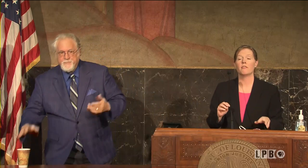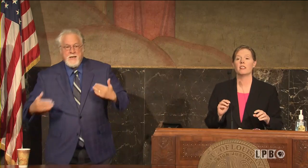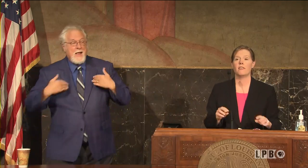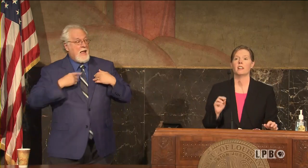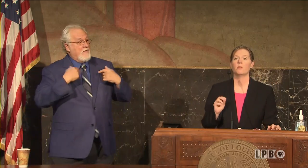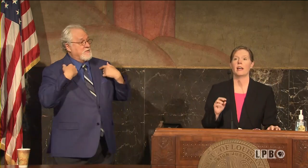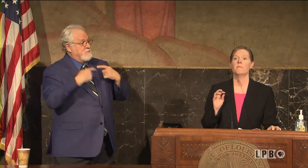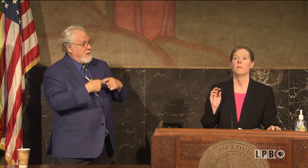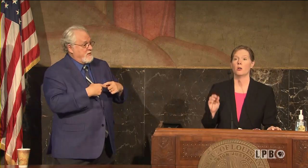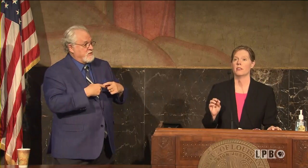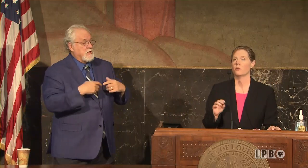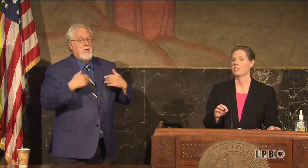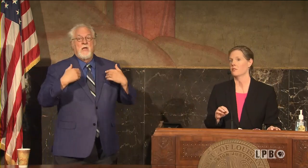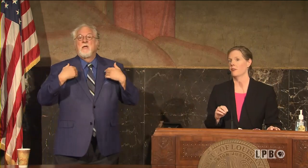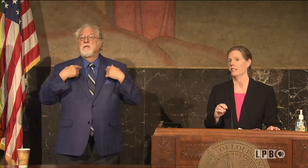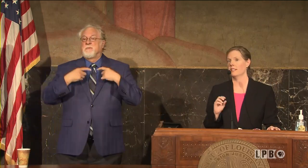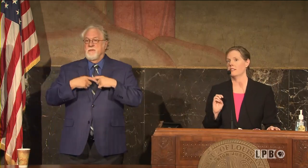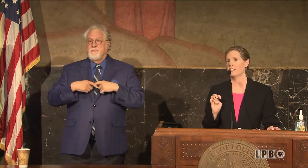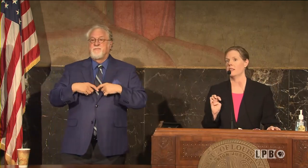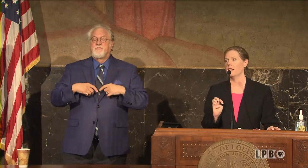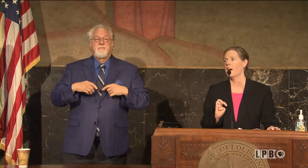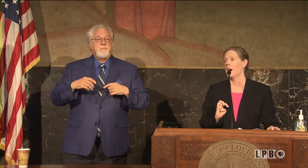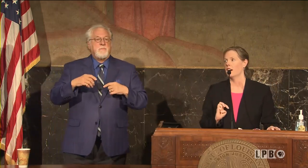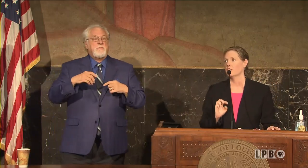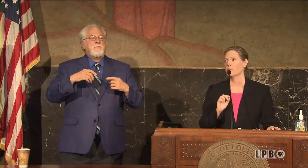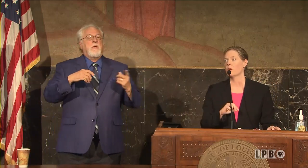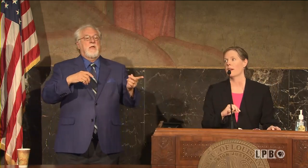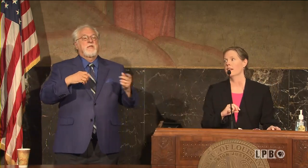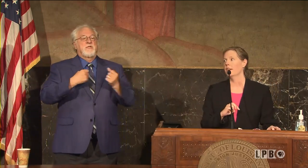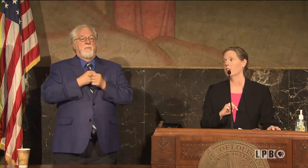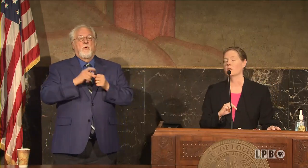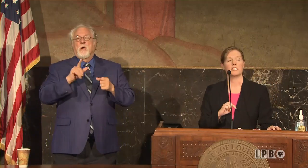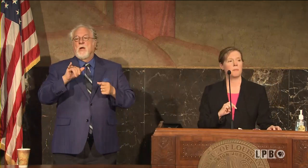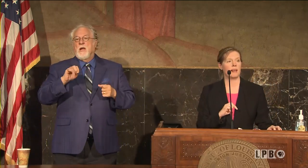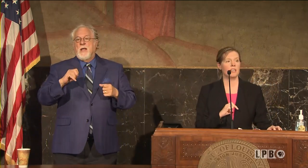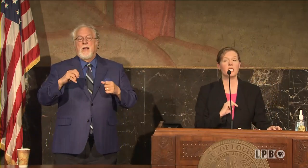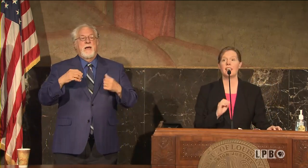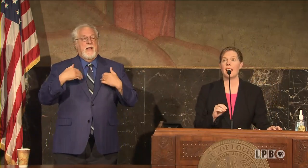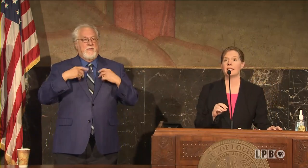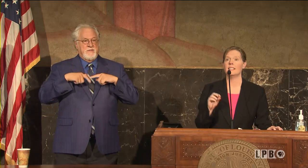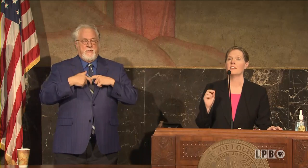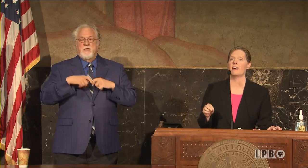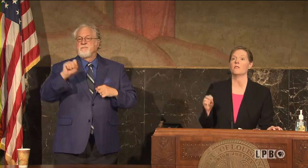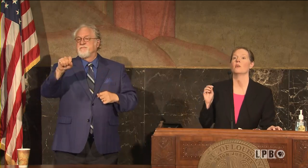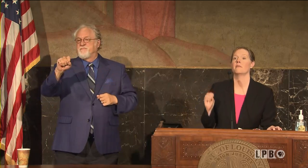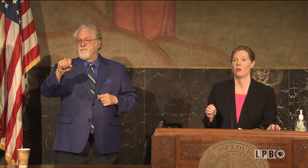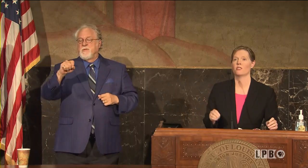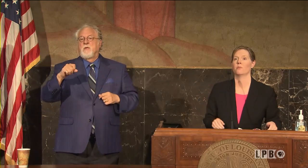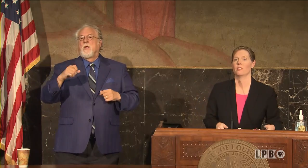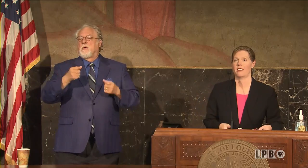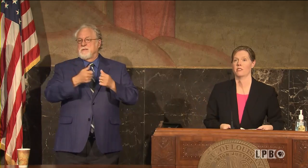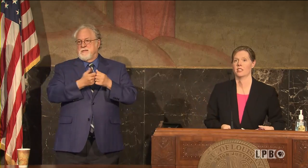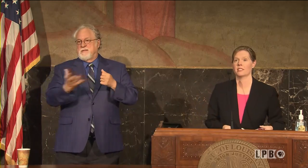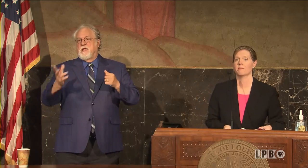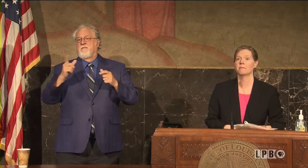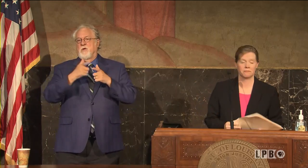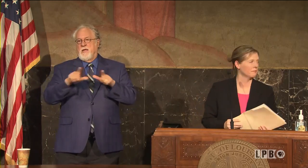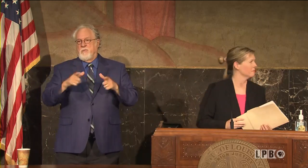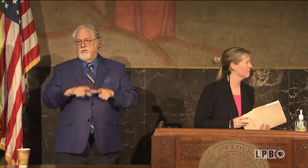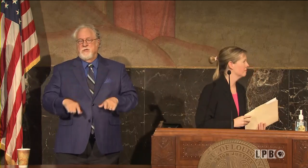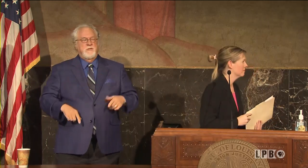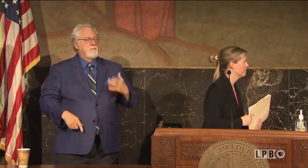it's available in the question was, is the support line available in Spanish? Yes, it's available in multiple